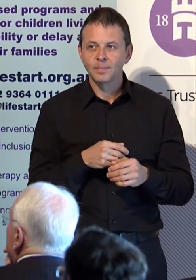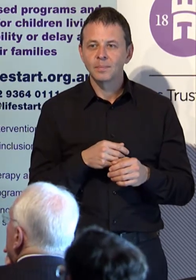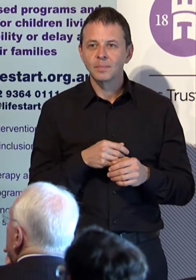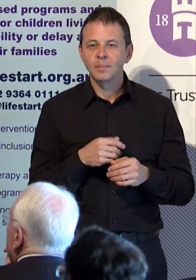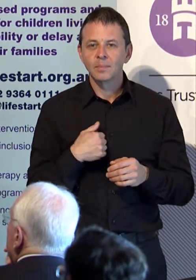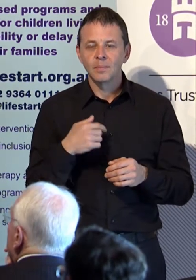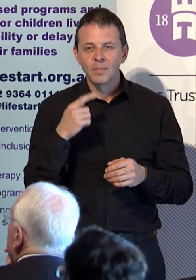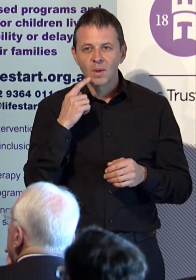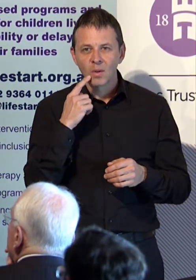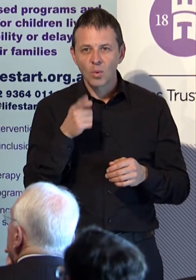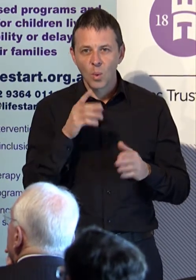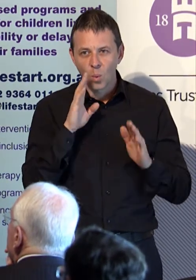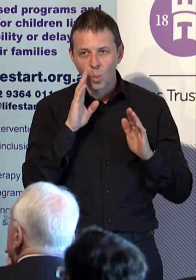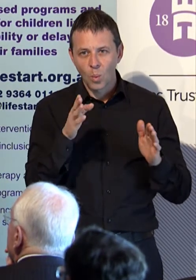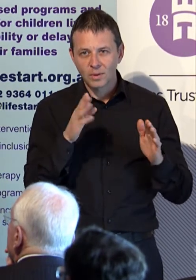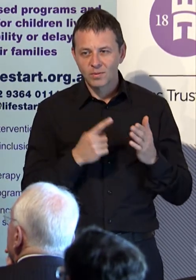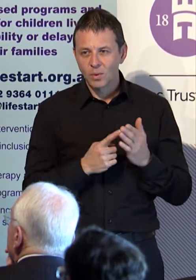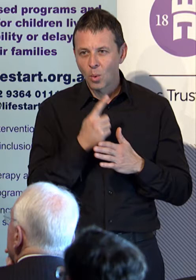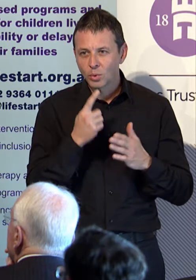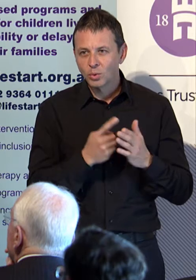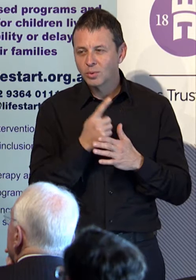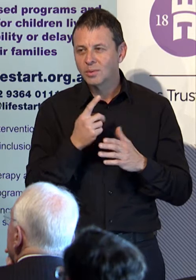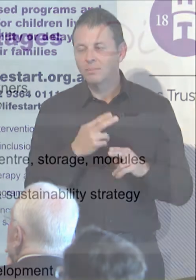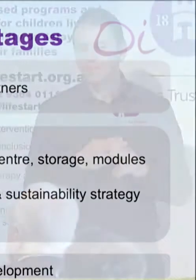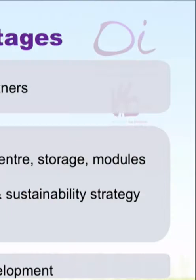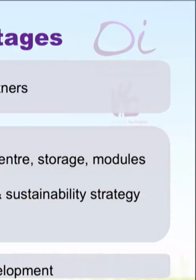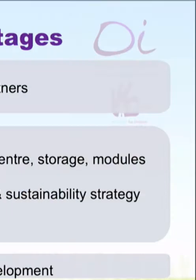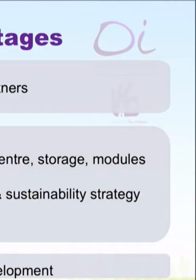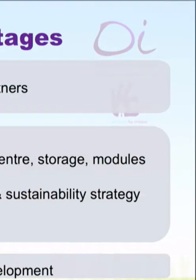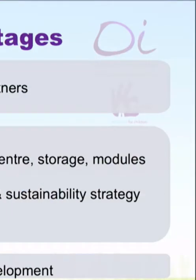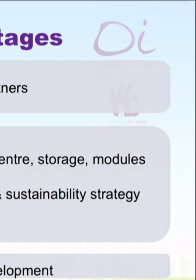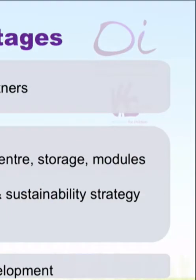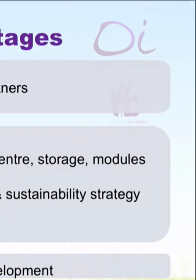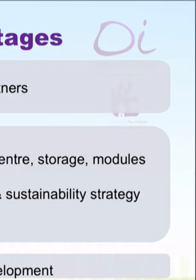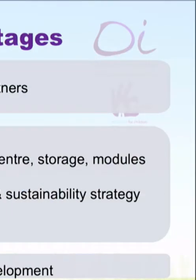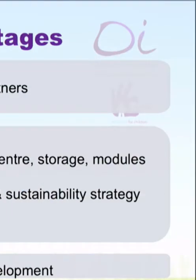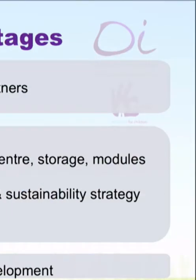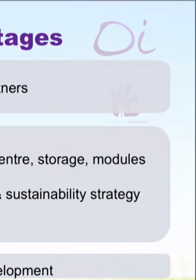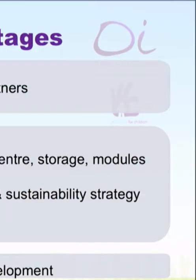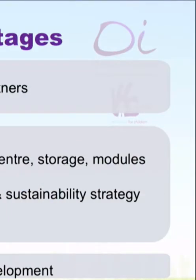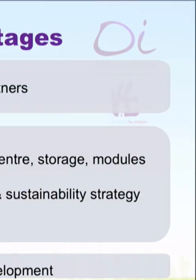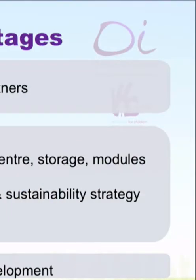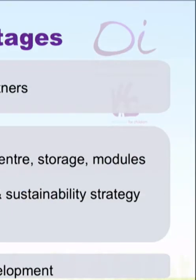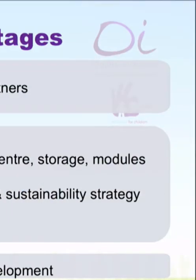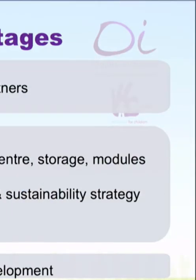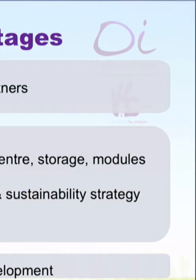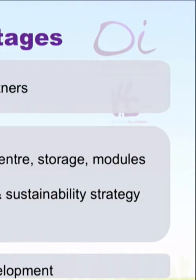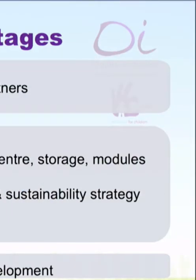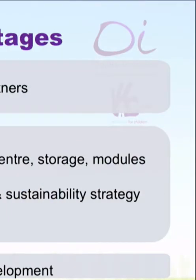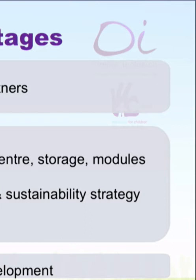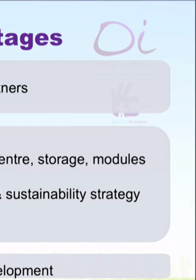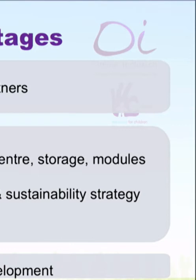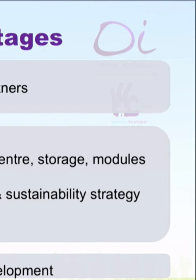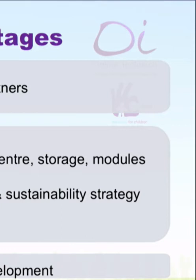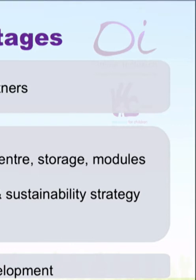We thought there were wonderful opportunities for some great ideas for innovation, and people have really come